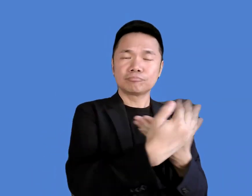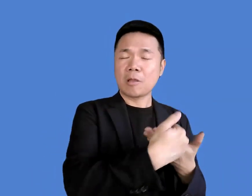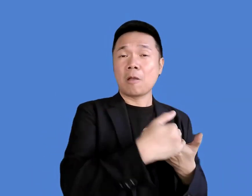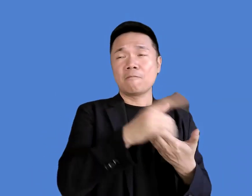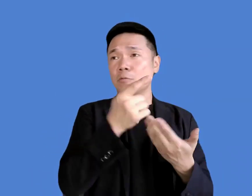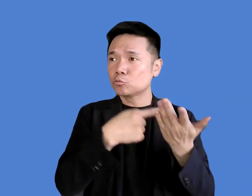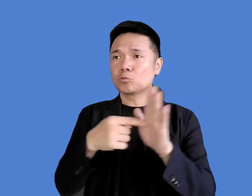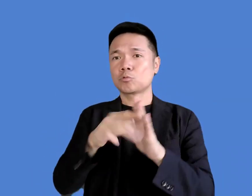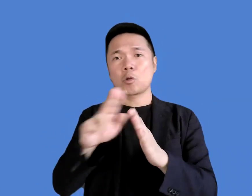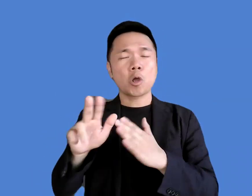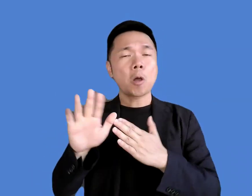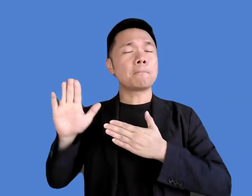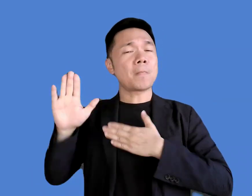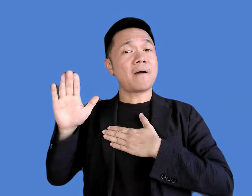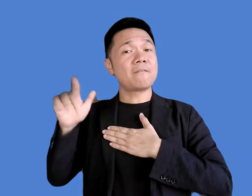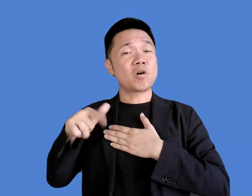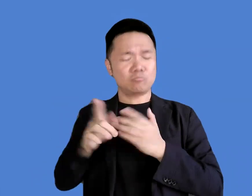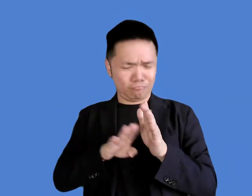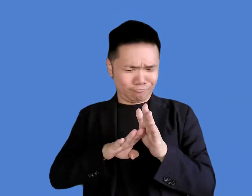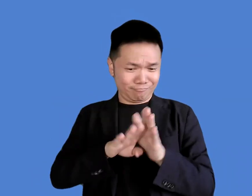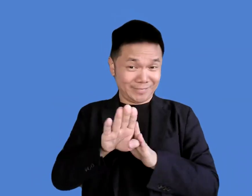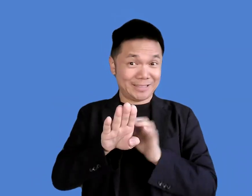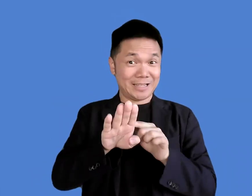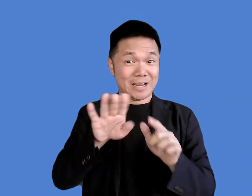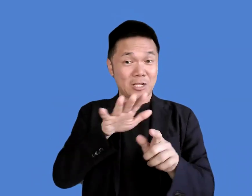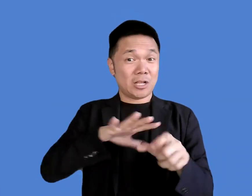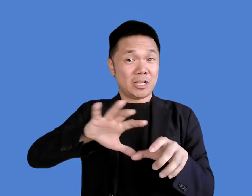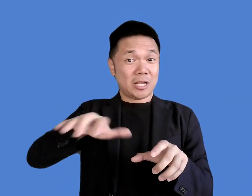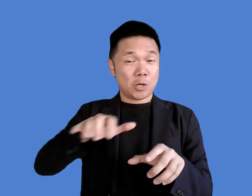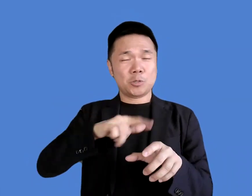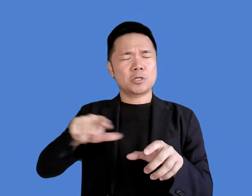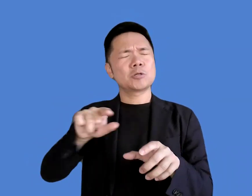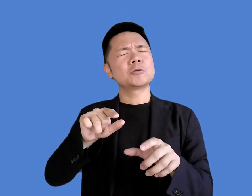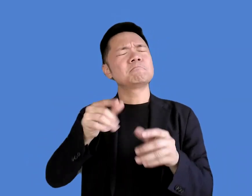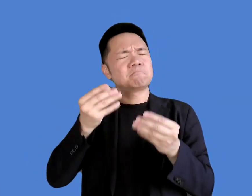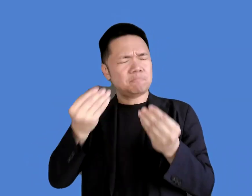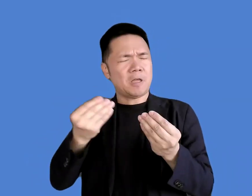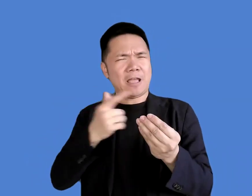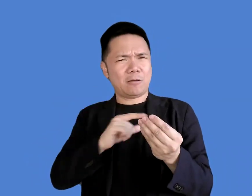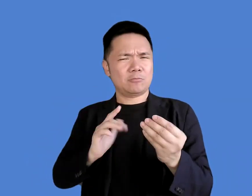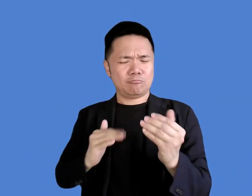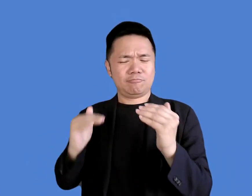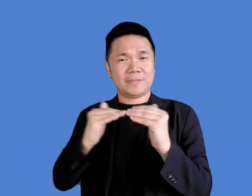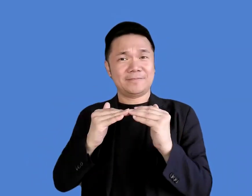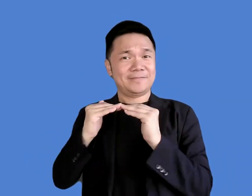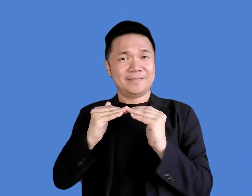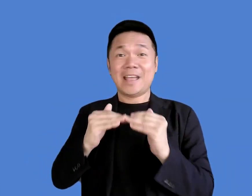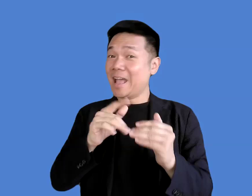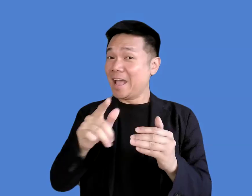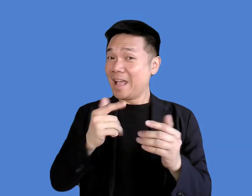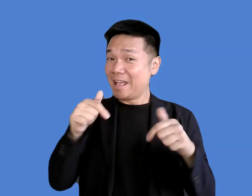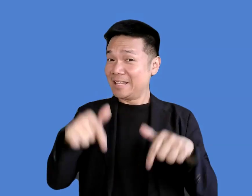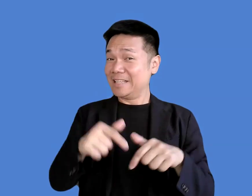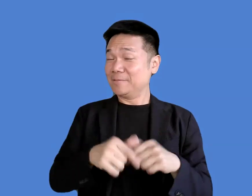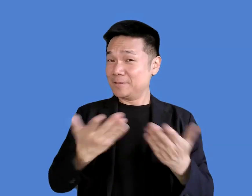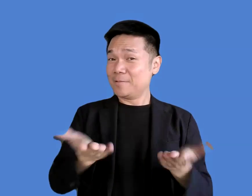commitments for inclusive economies and thriving societies. I hope you really enjoy hearing more about the Gender Action